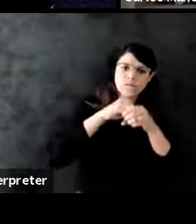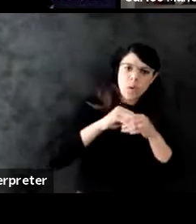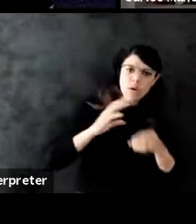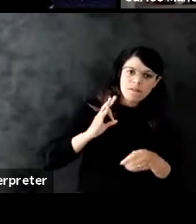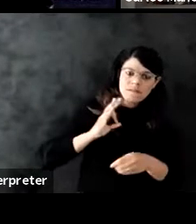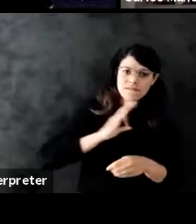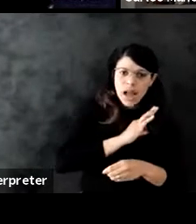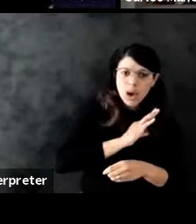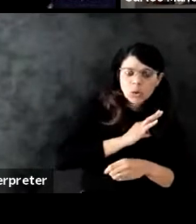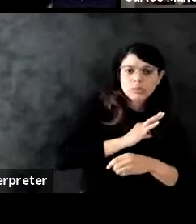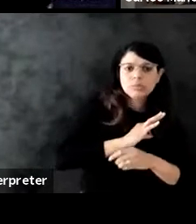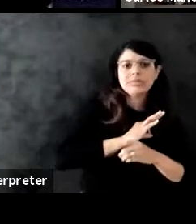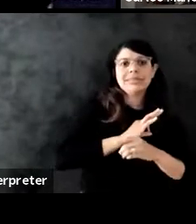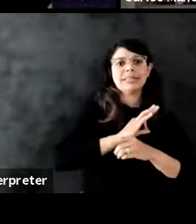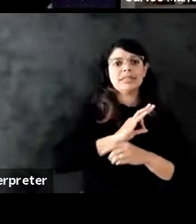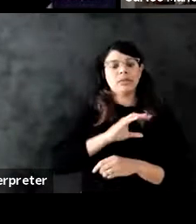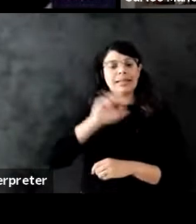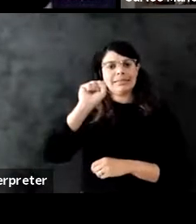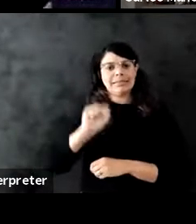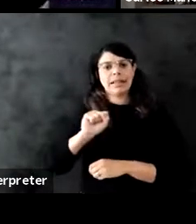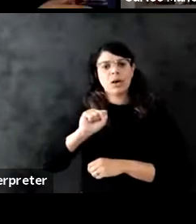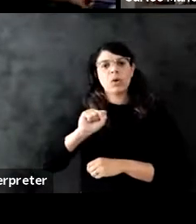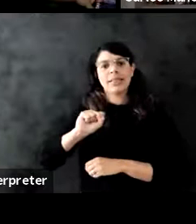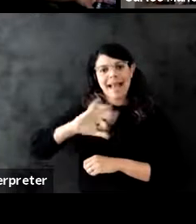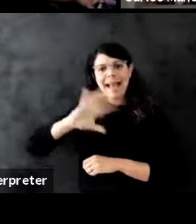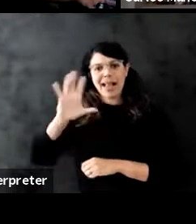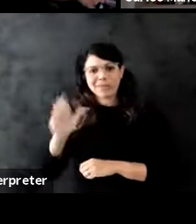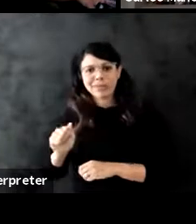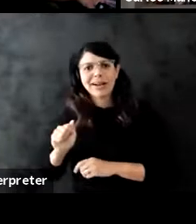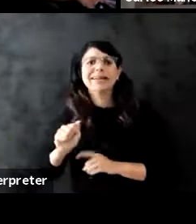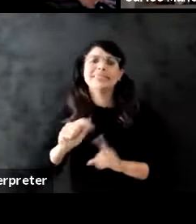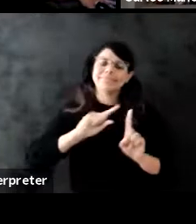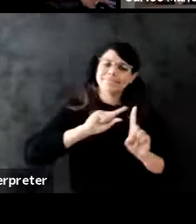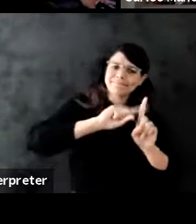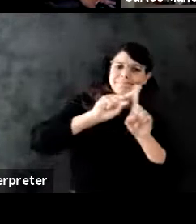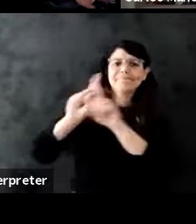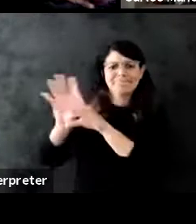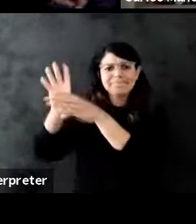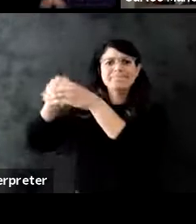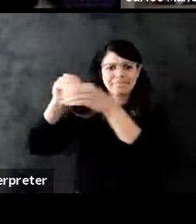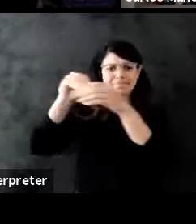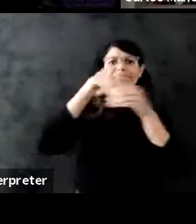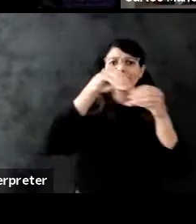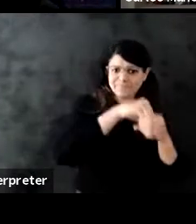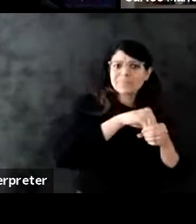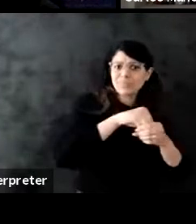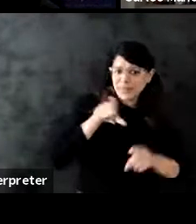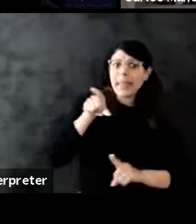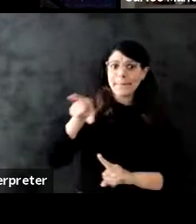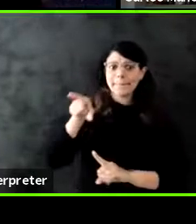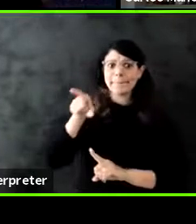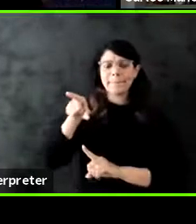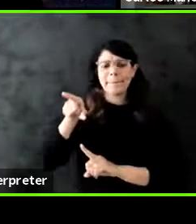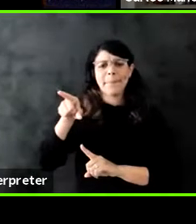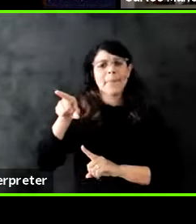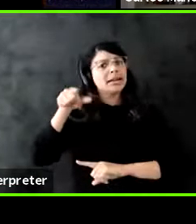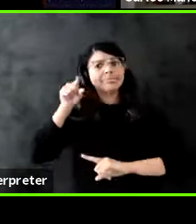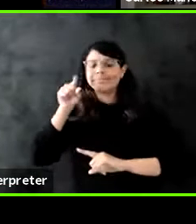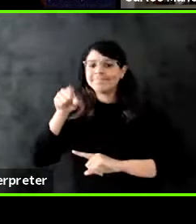Africa, and the Rainbow Coalition. We are so excited to have him here. He's going to share some of his experiences as an